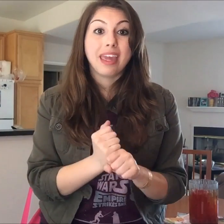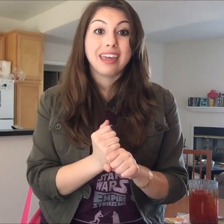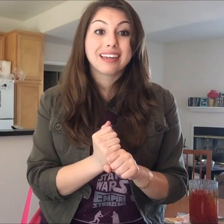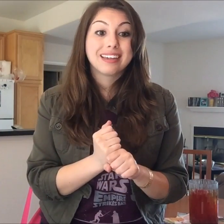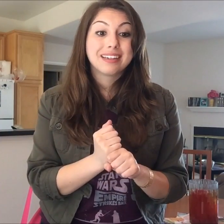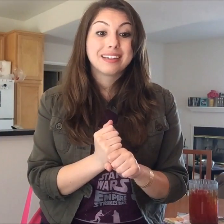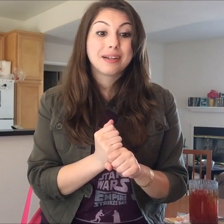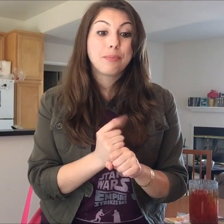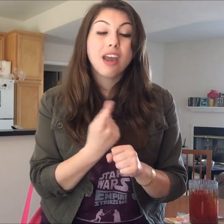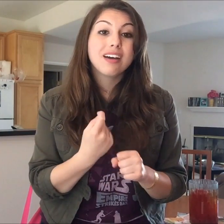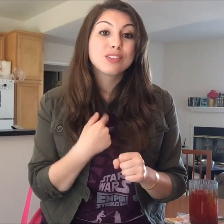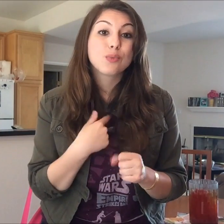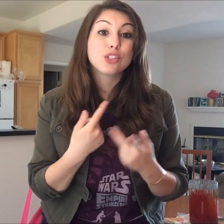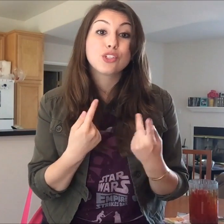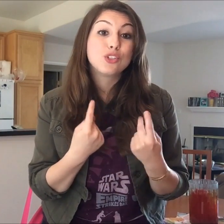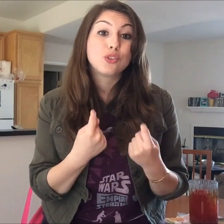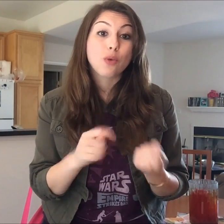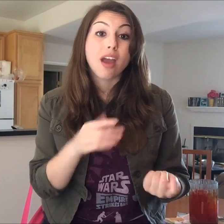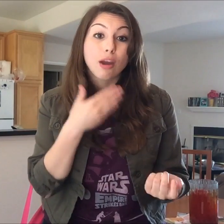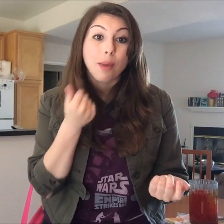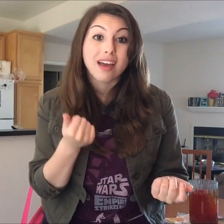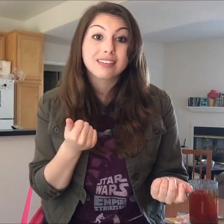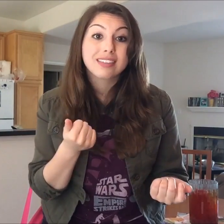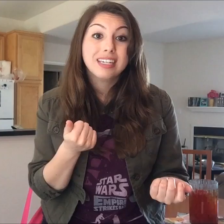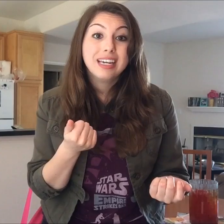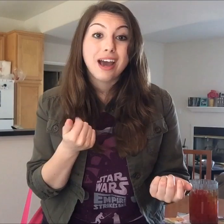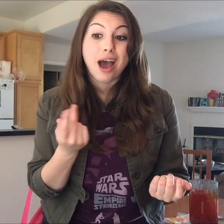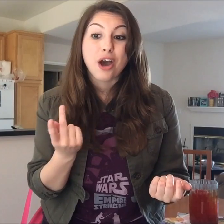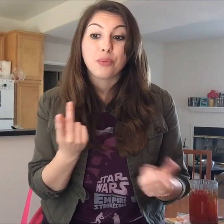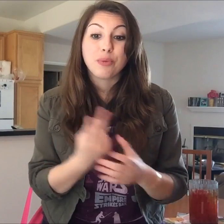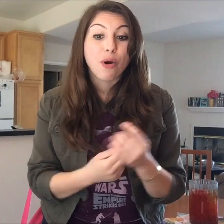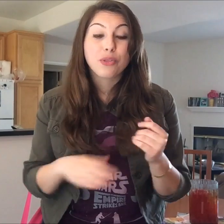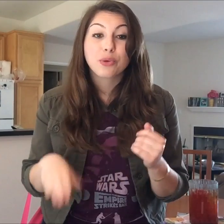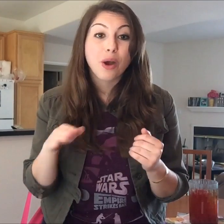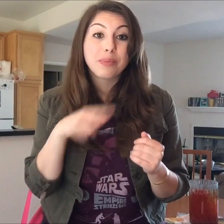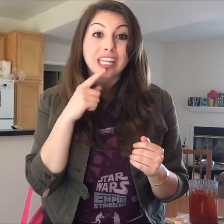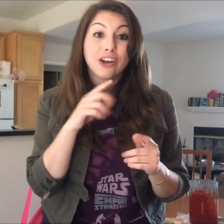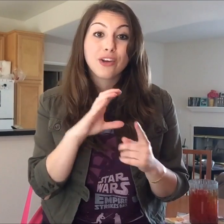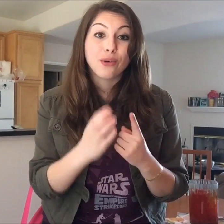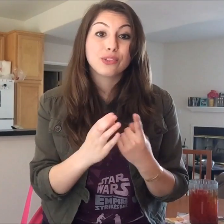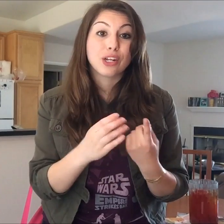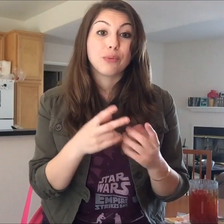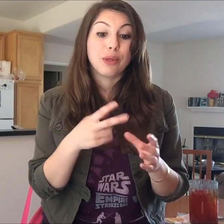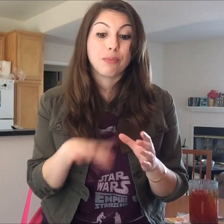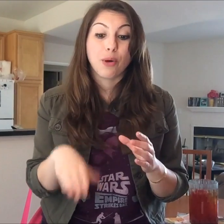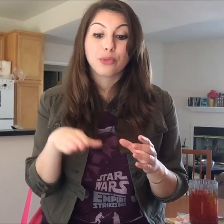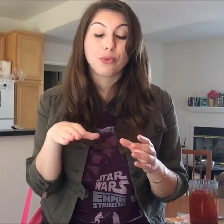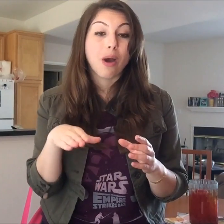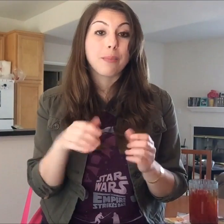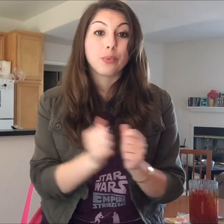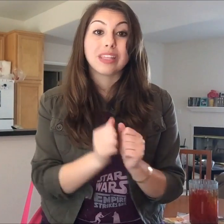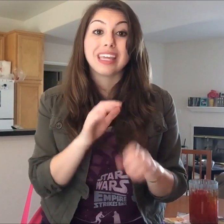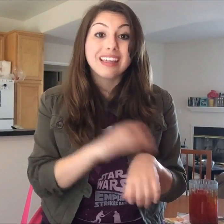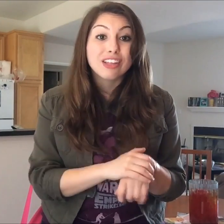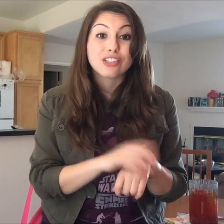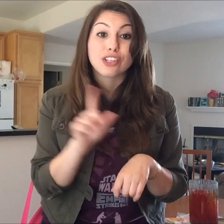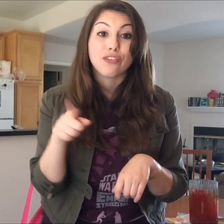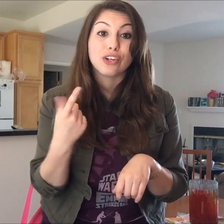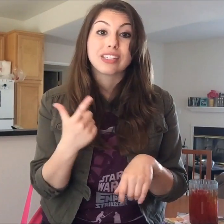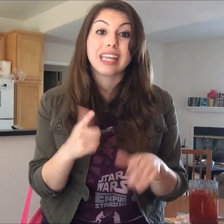make, because we're just trying our best. We both grew up in hearing culture, we both grew up with English as our first